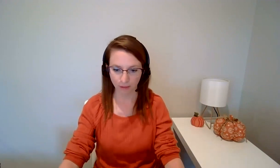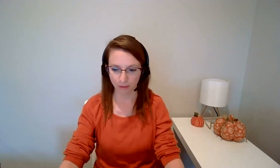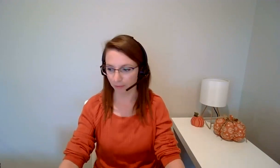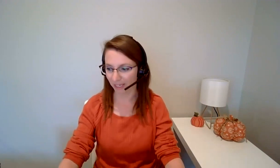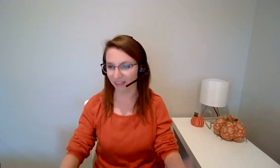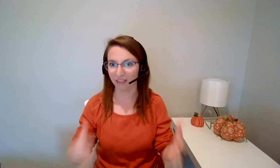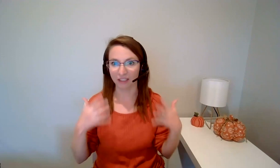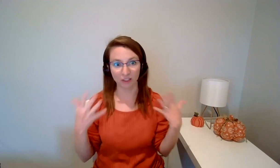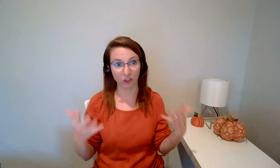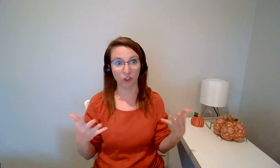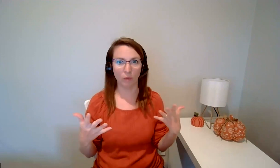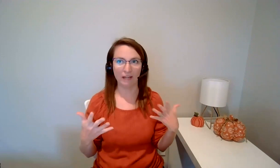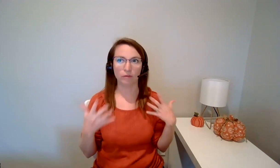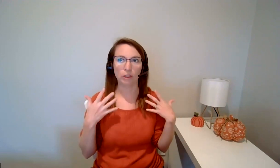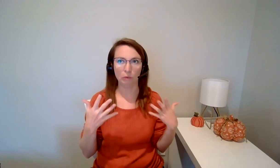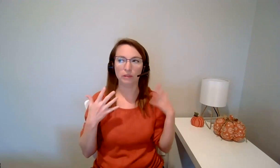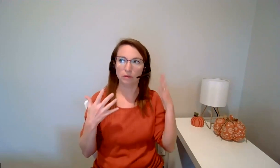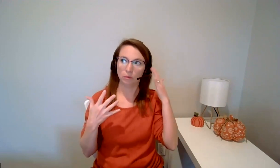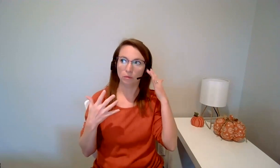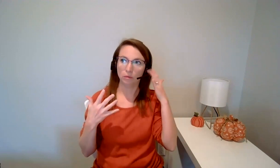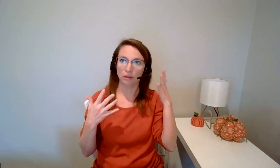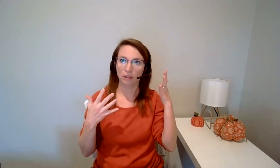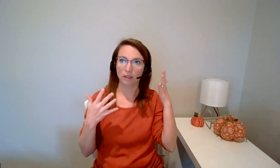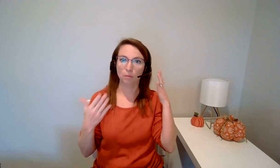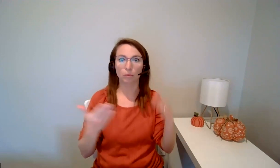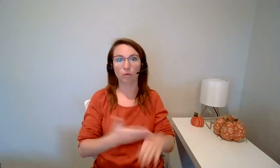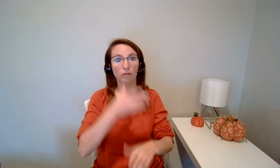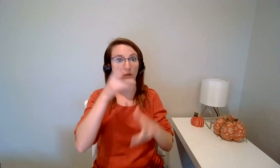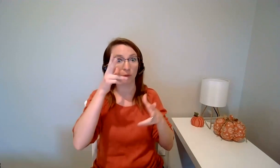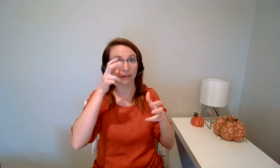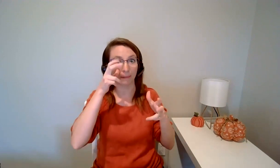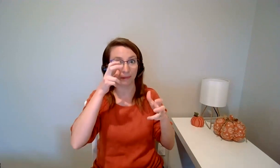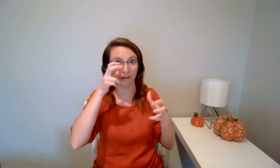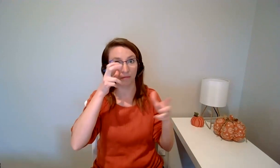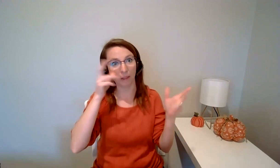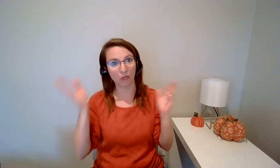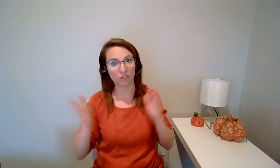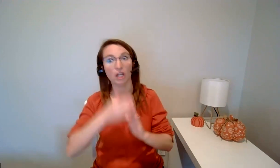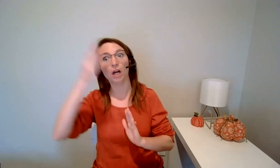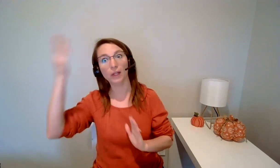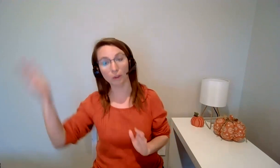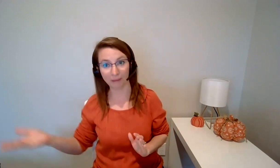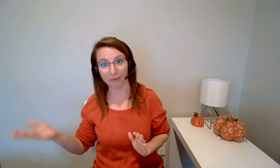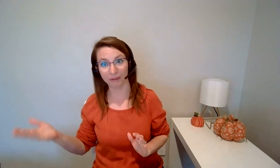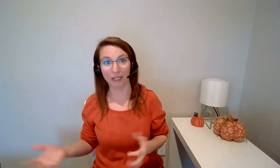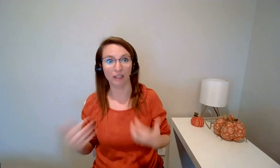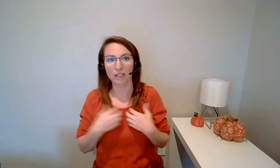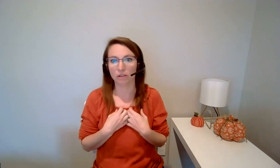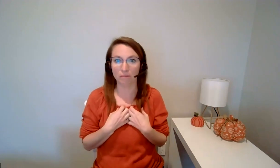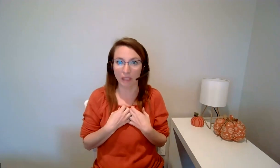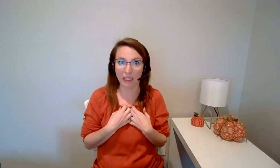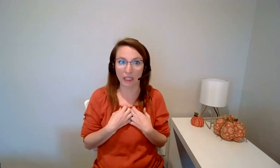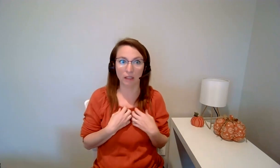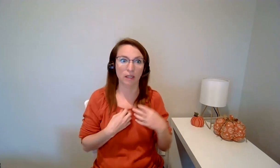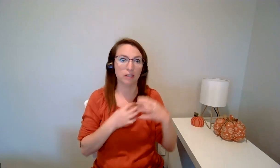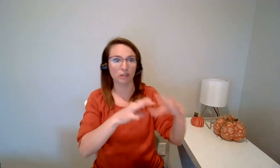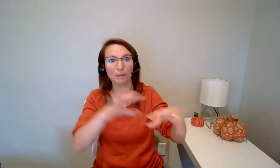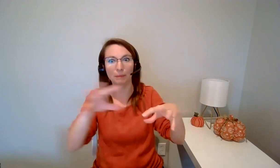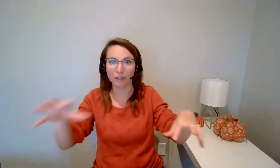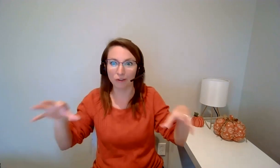But I think that that's a good way for you to improve your receptive by watching other people sign, not just me and not just the people that you're